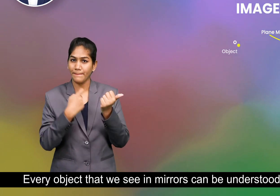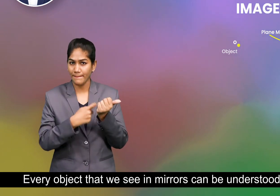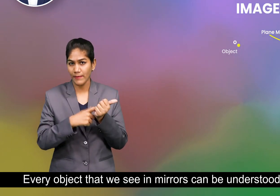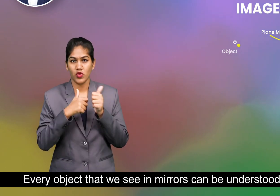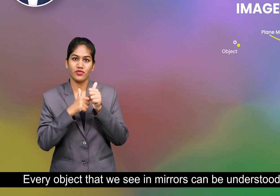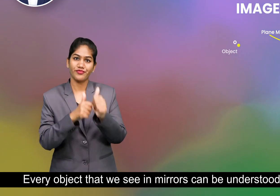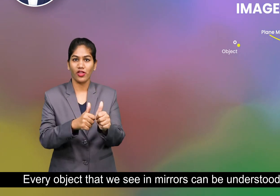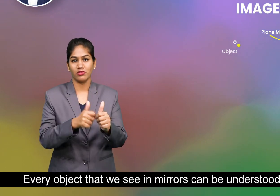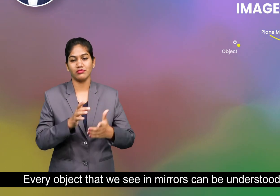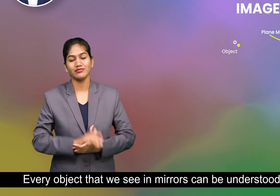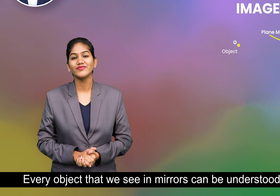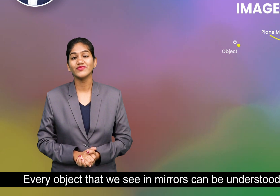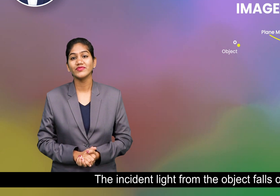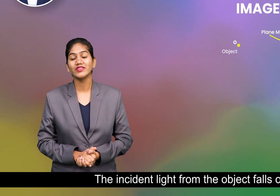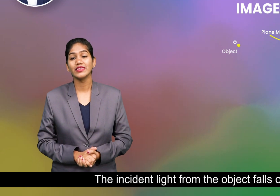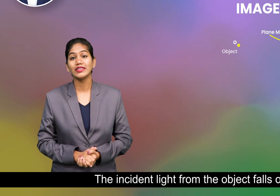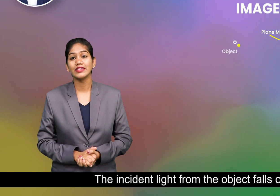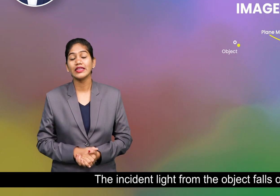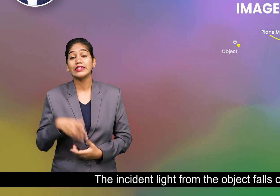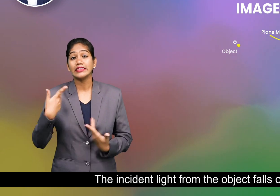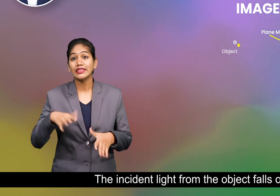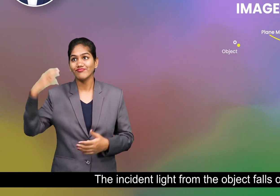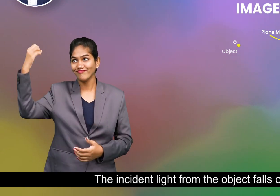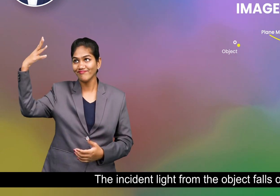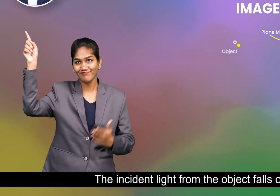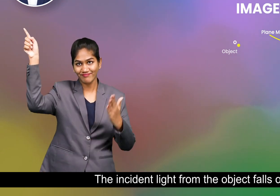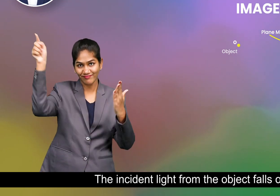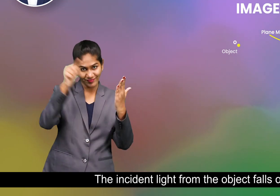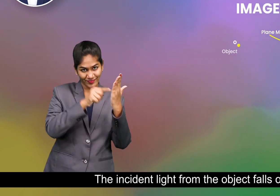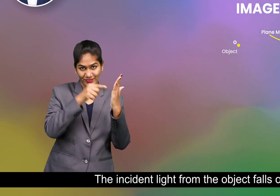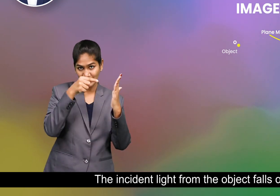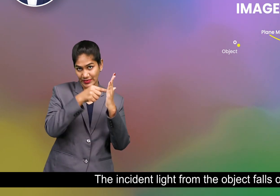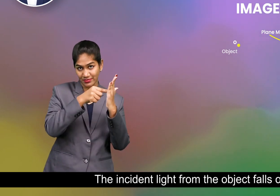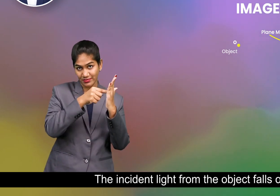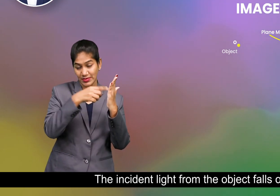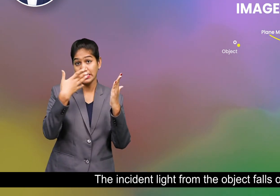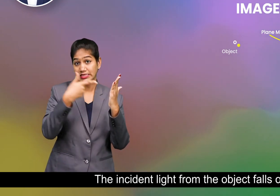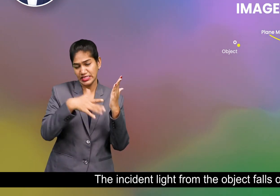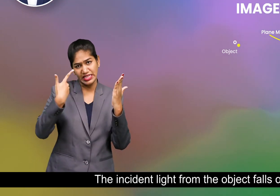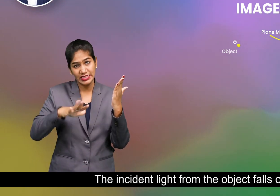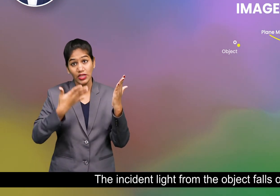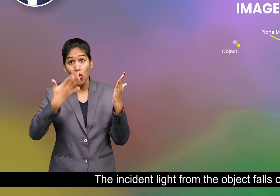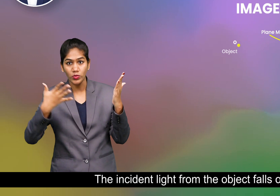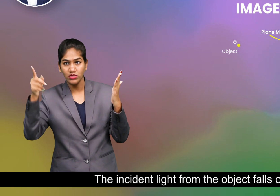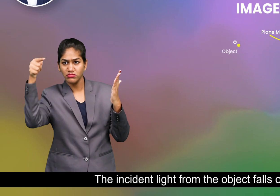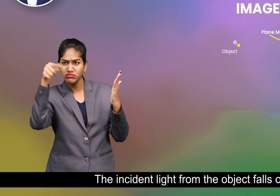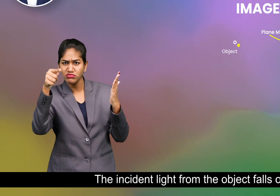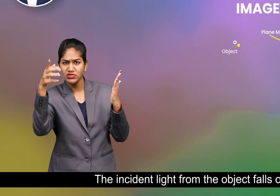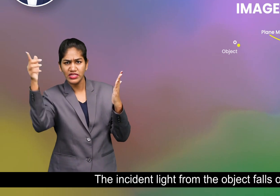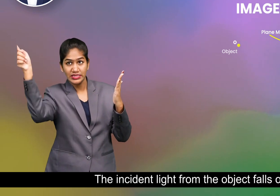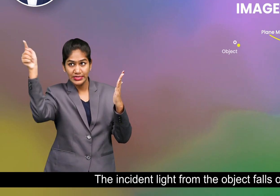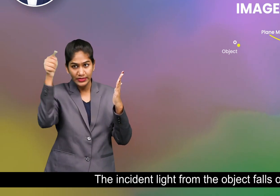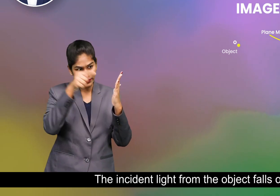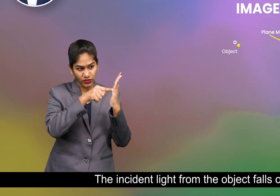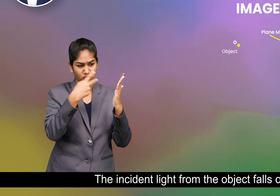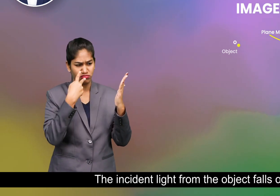principles. The incident light from the object falls on the mirror.